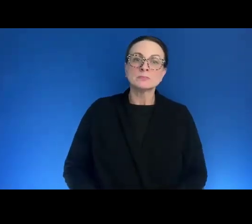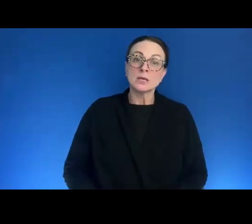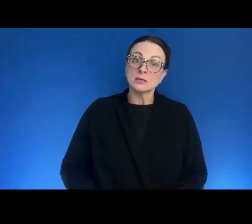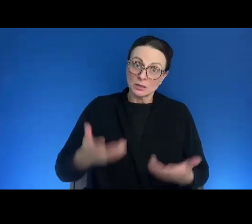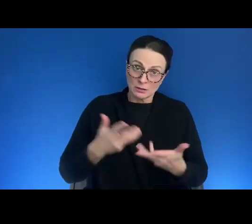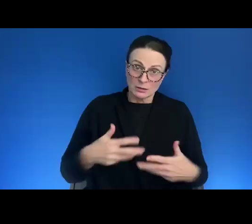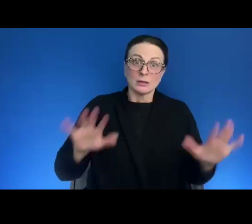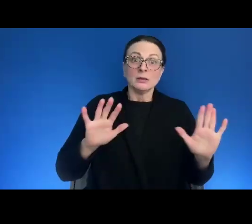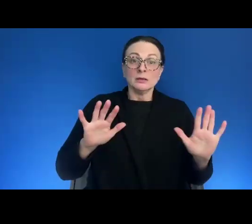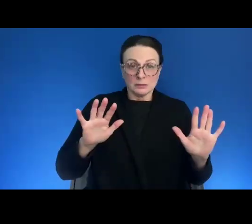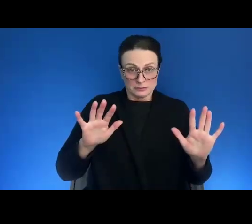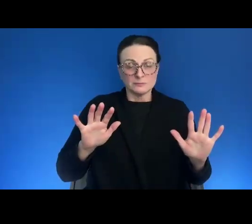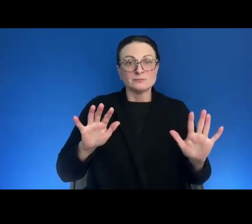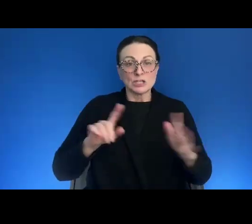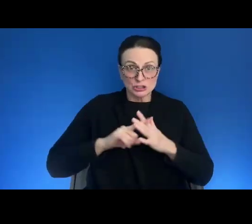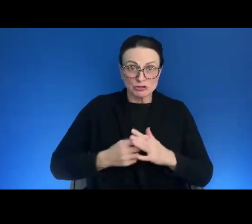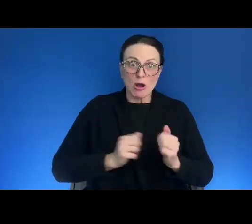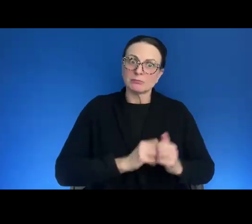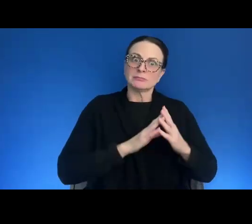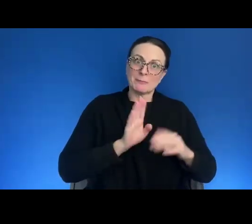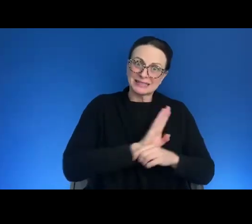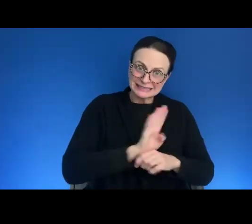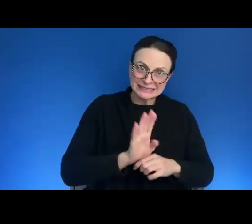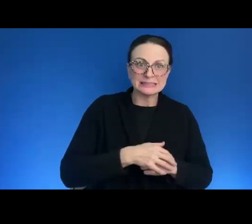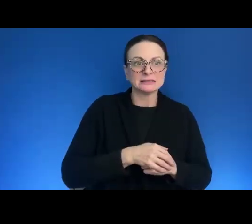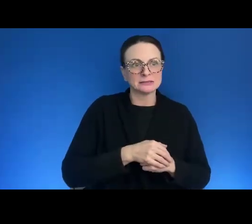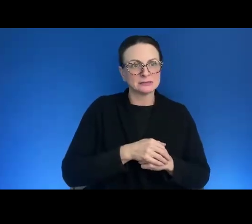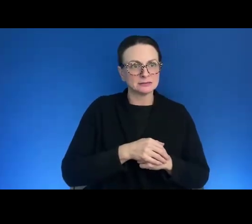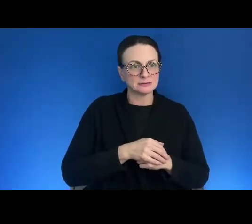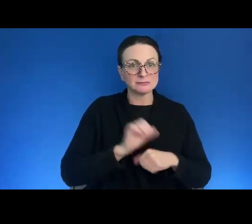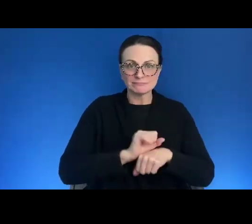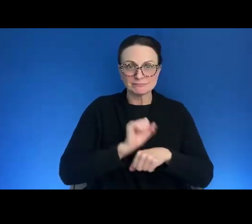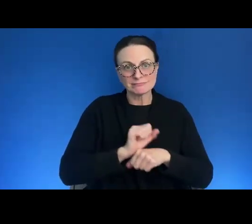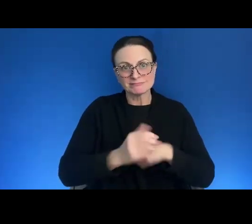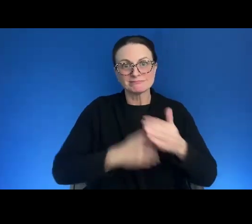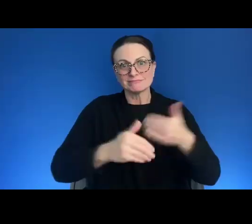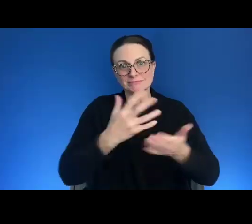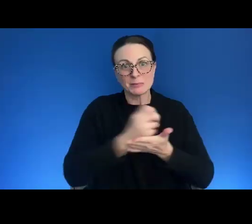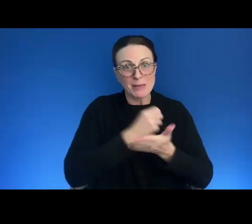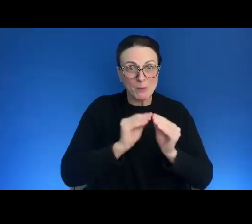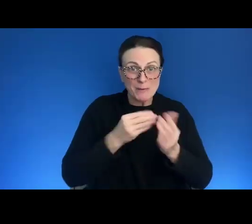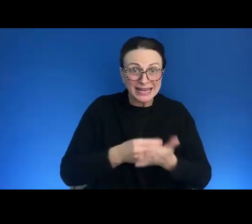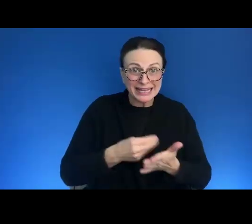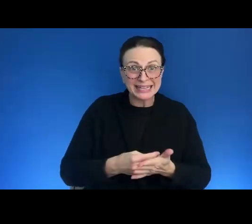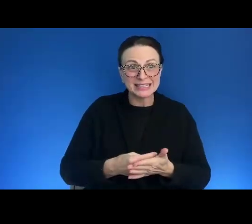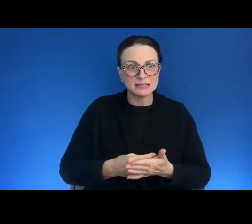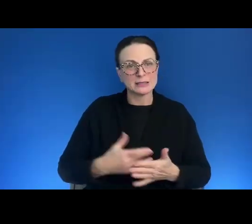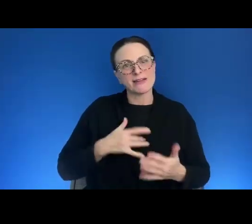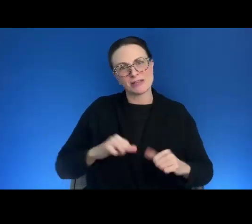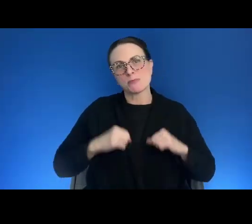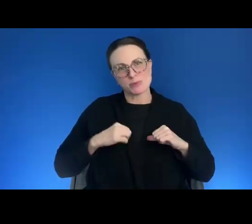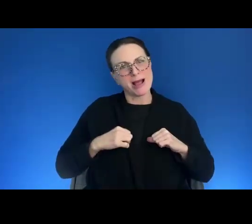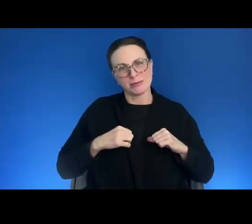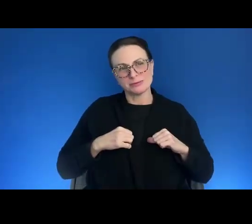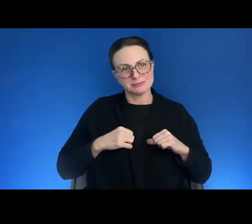I actually was able to start a business and work my way up, make more money, I mean, I feel proud to